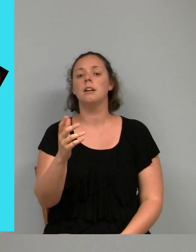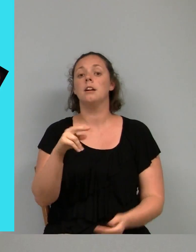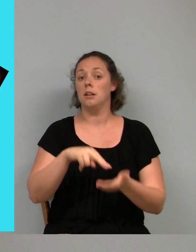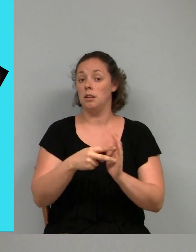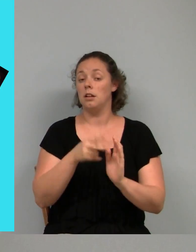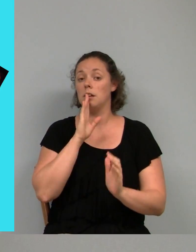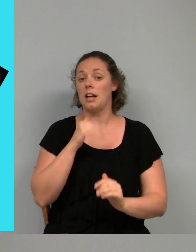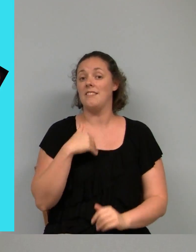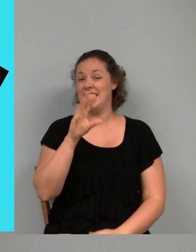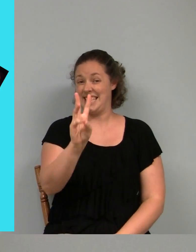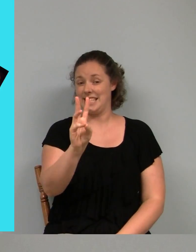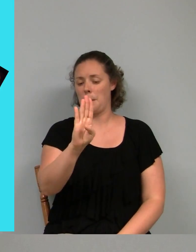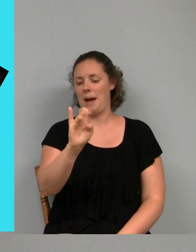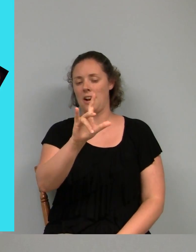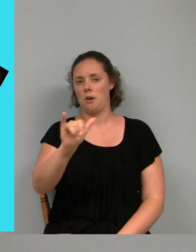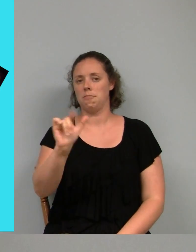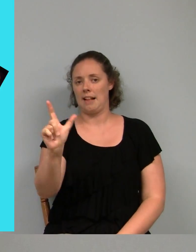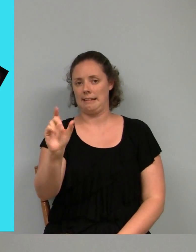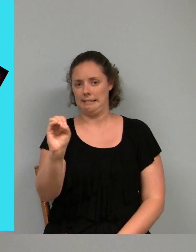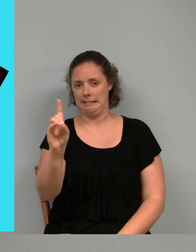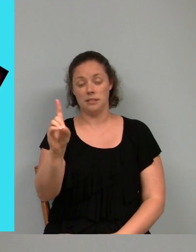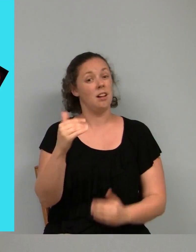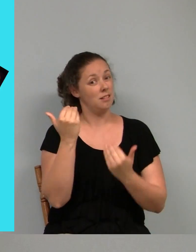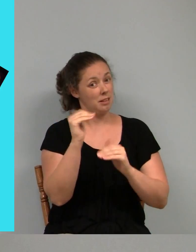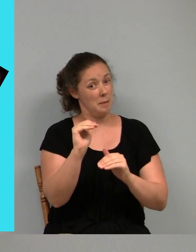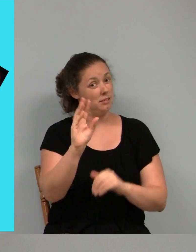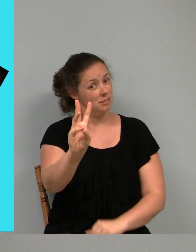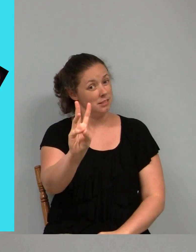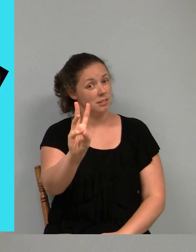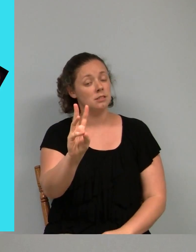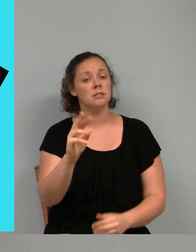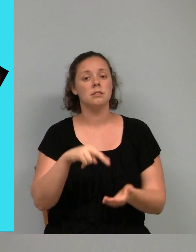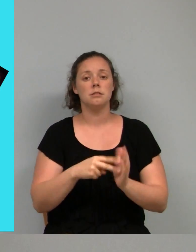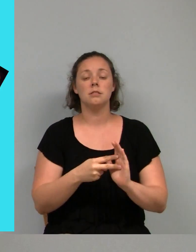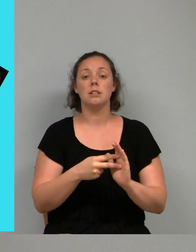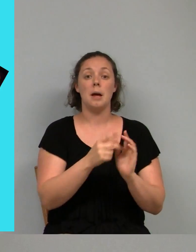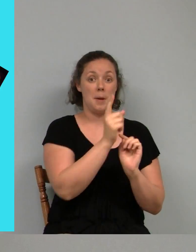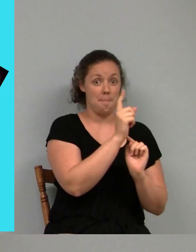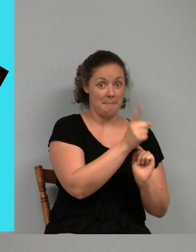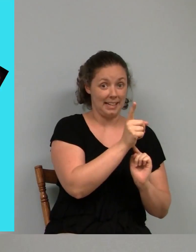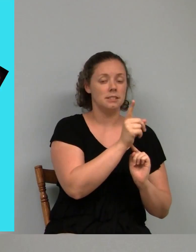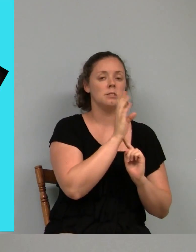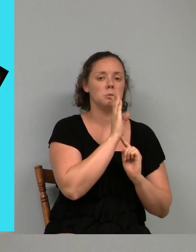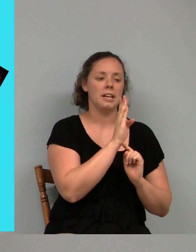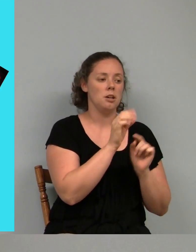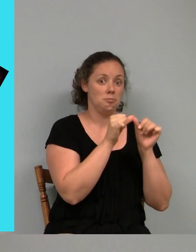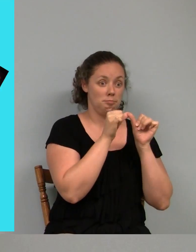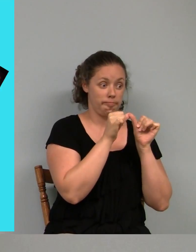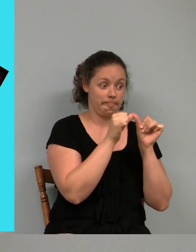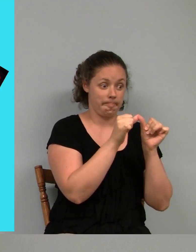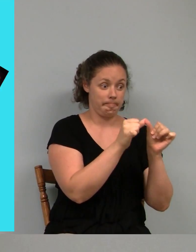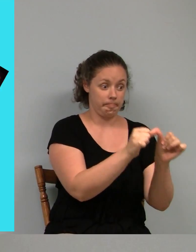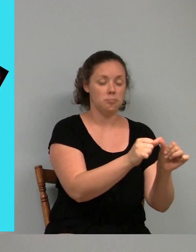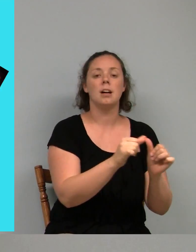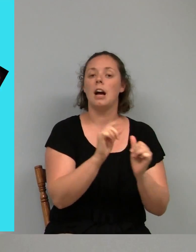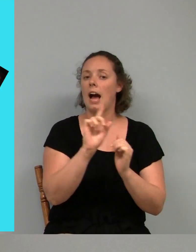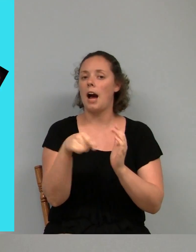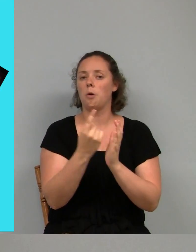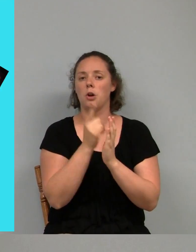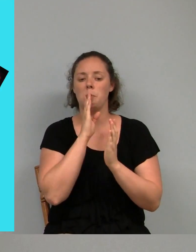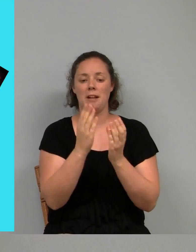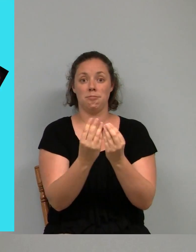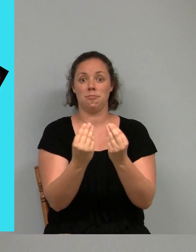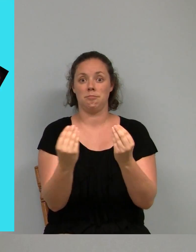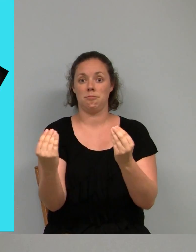LEDs. Since we're limited to 6 LEDs, the minutes will be displayed in solid lights and the hours